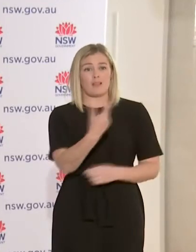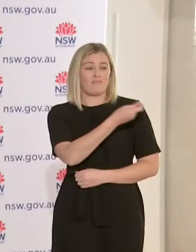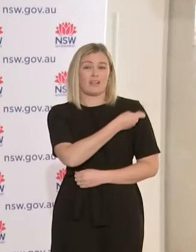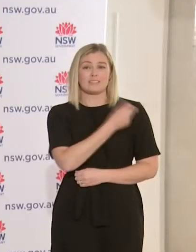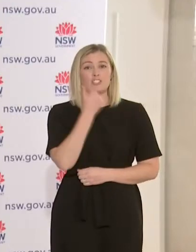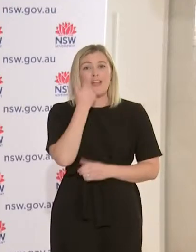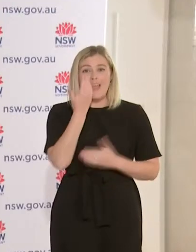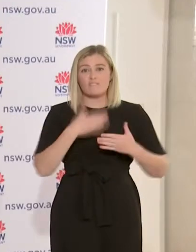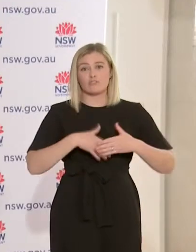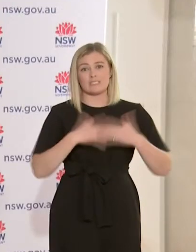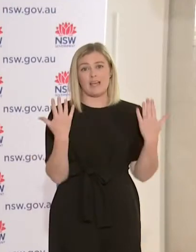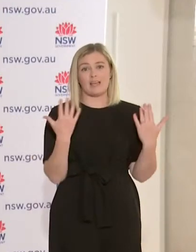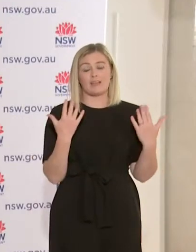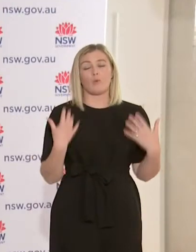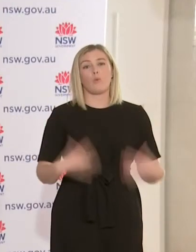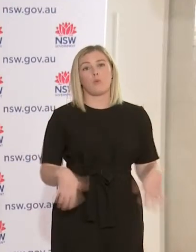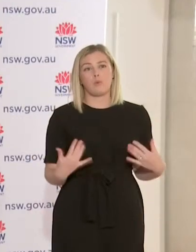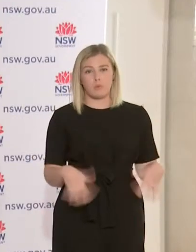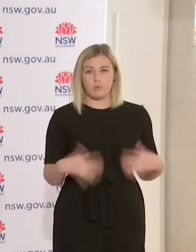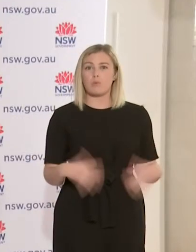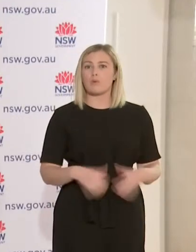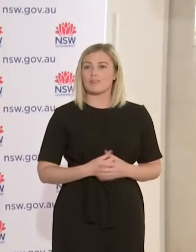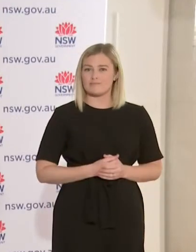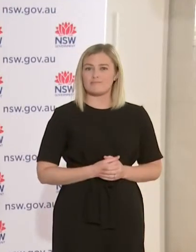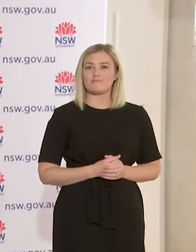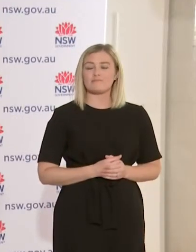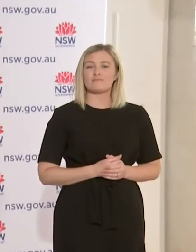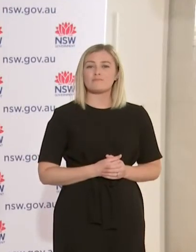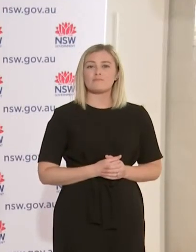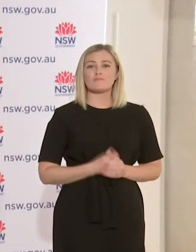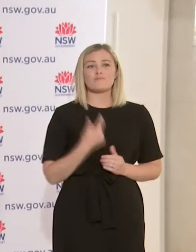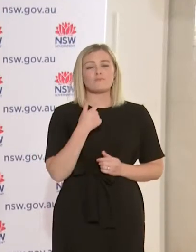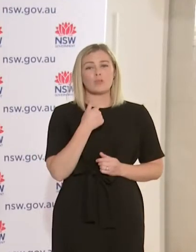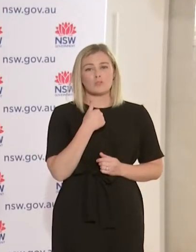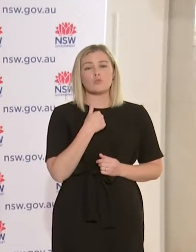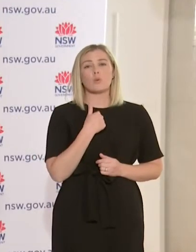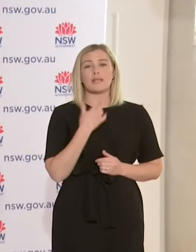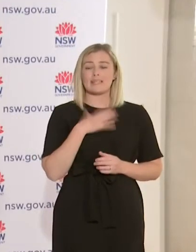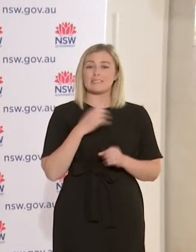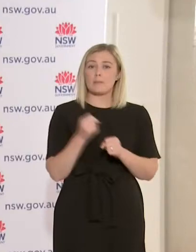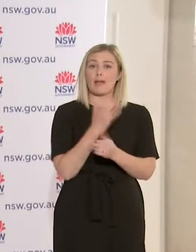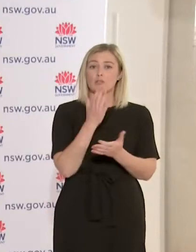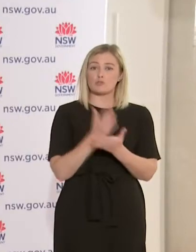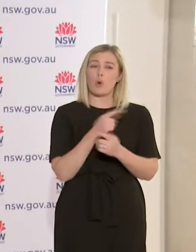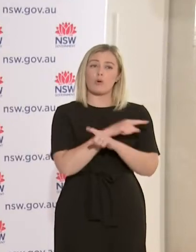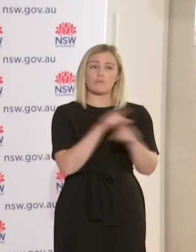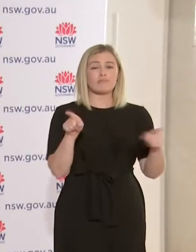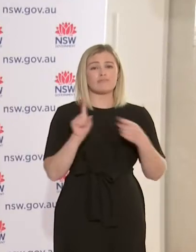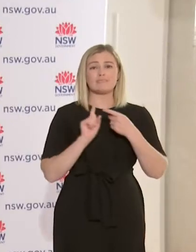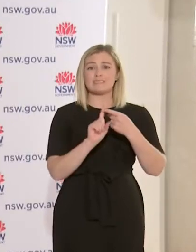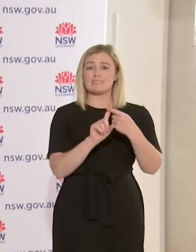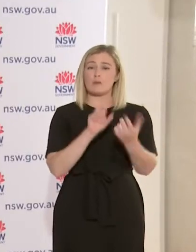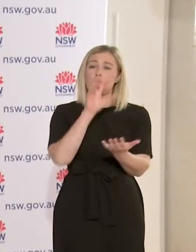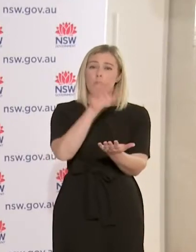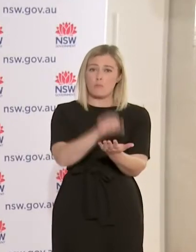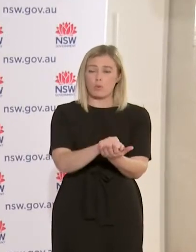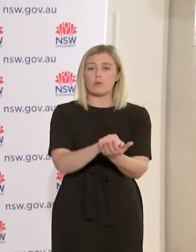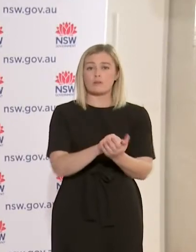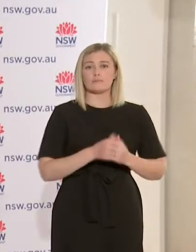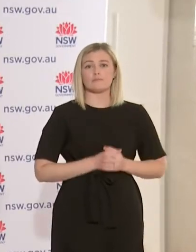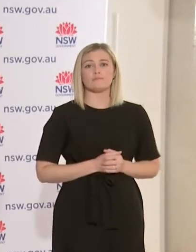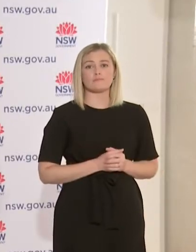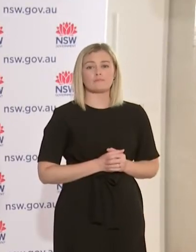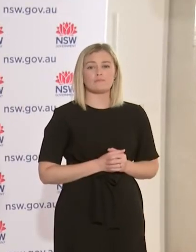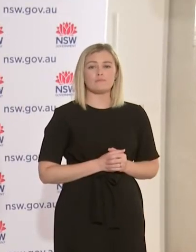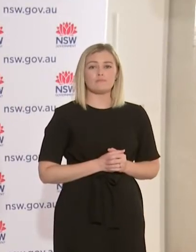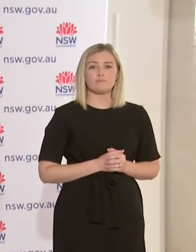That is amazing. And so people need to continue to reach out. The vaccine supply situation will change, and that's why I'm